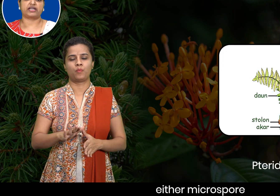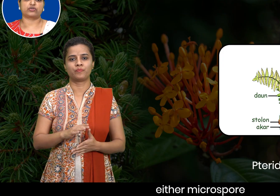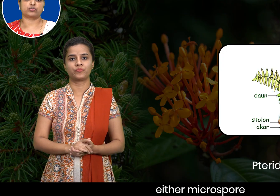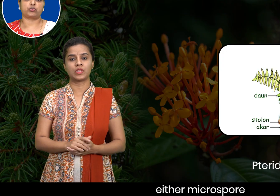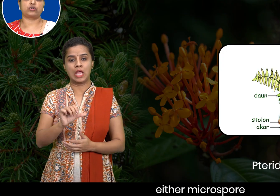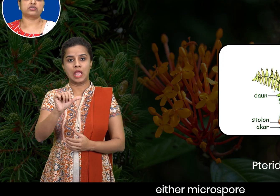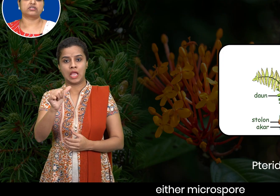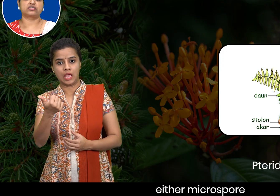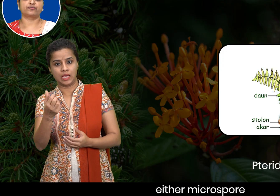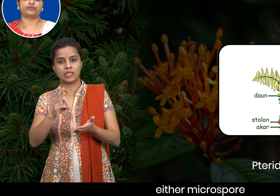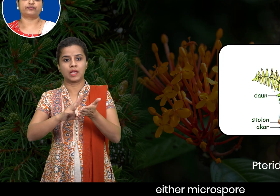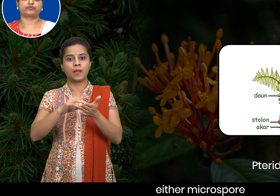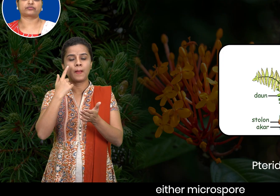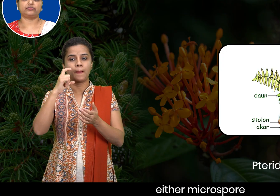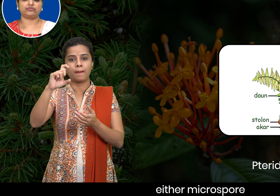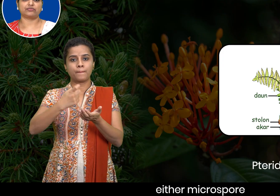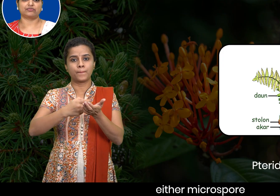either microspore